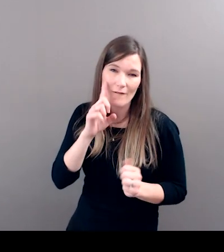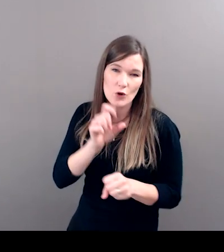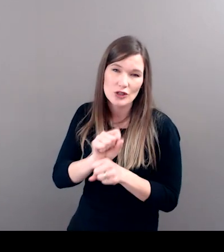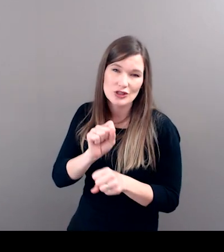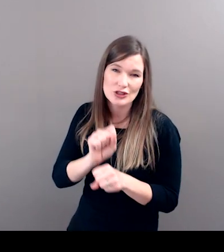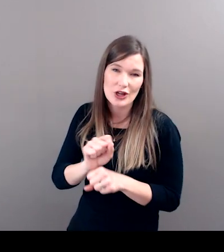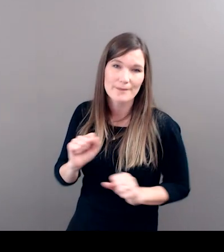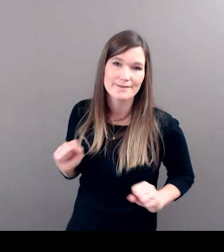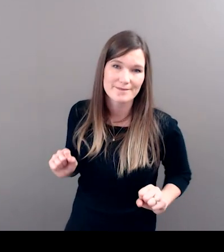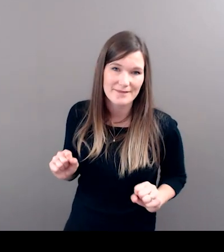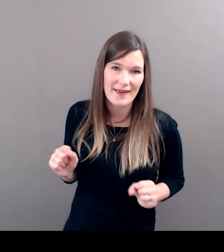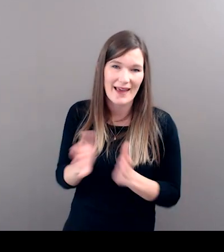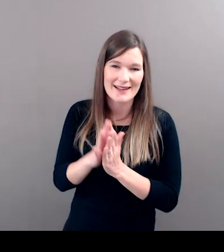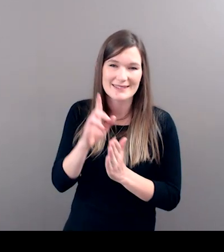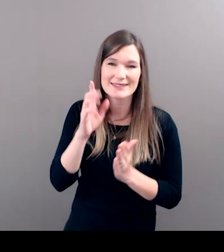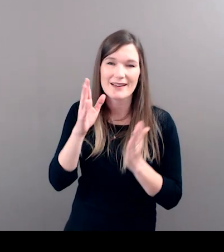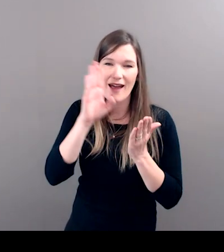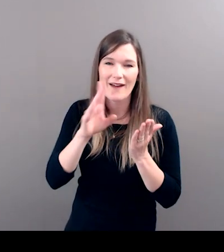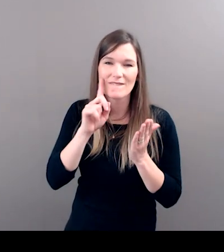a career.